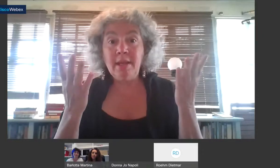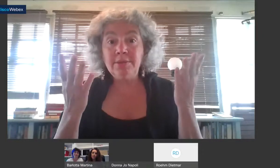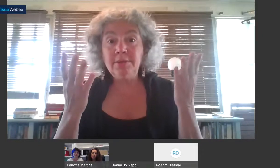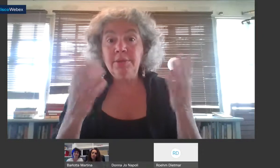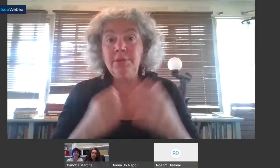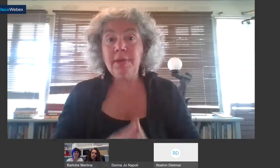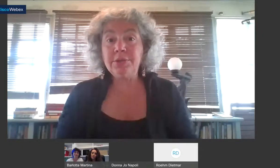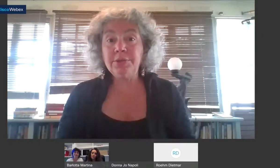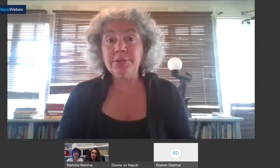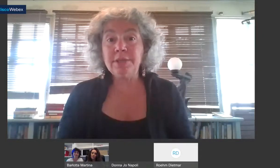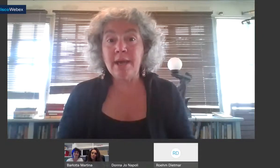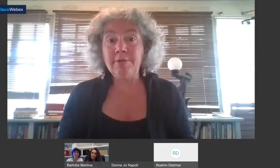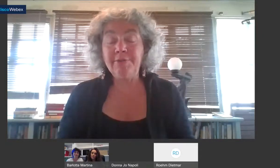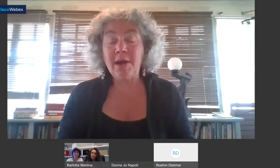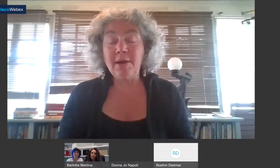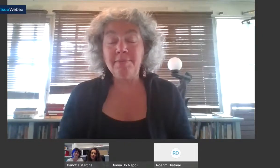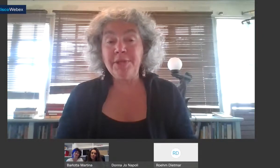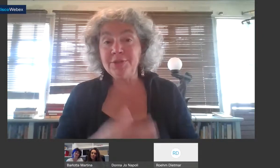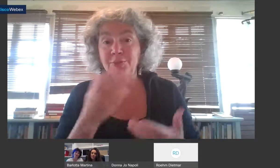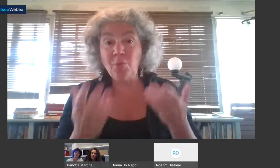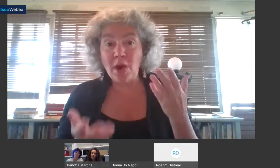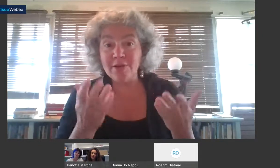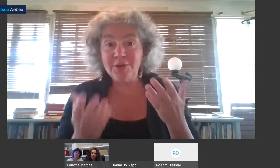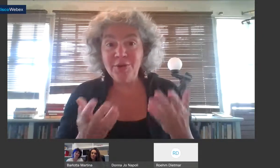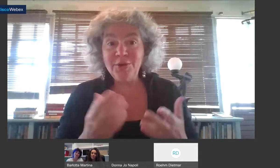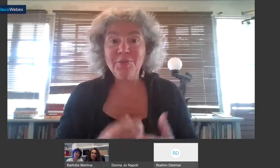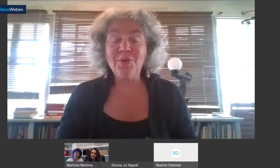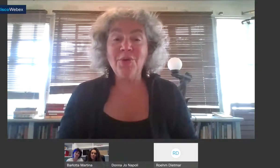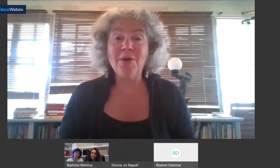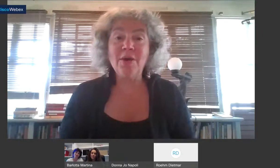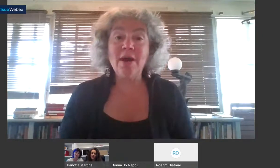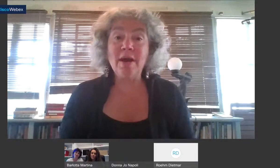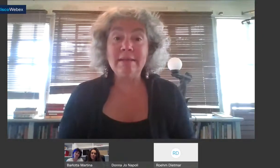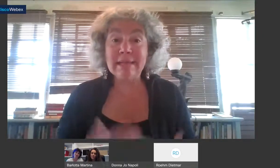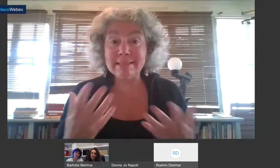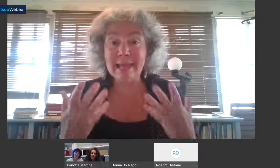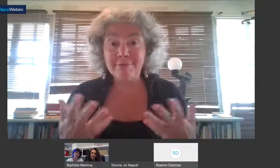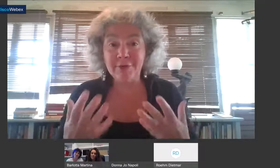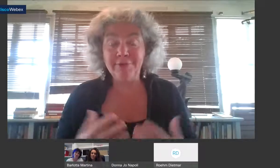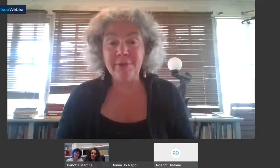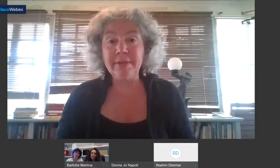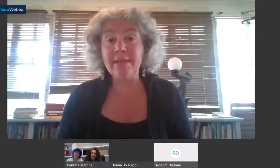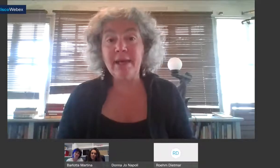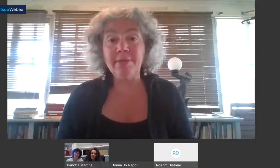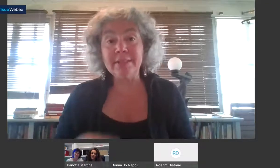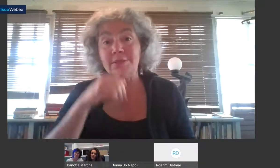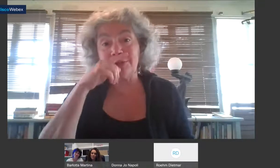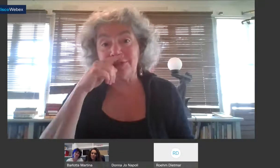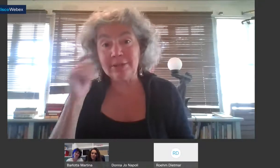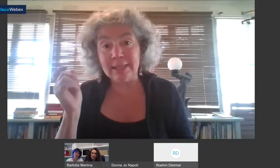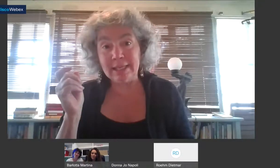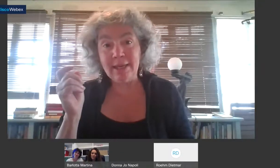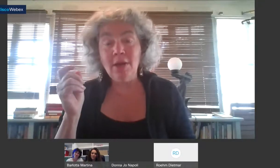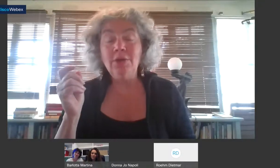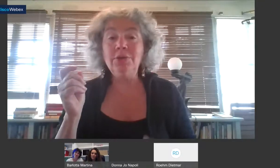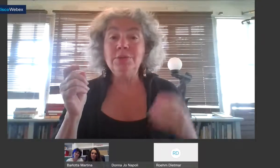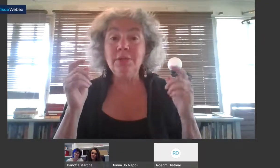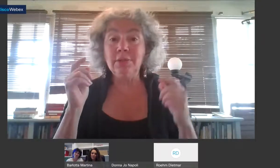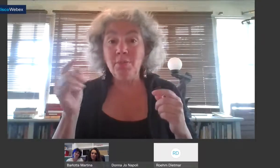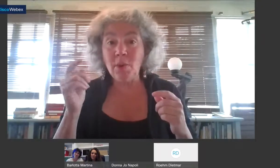And you ask yourself, is one more less effortful than the other? And certainly using only one